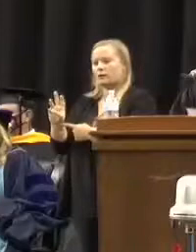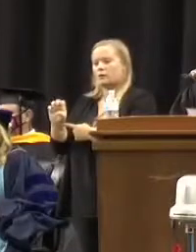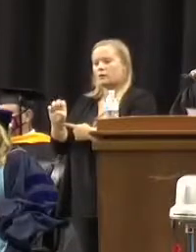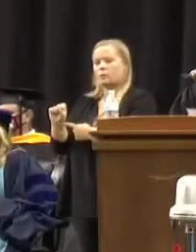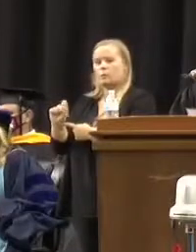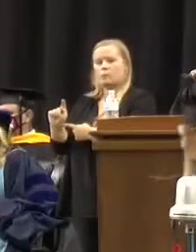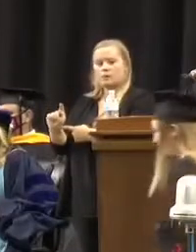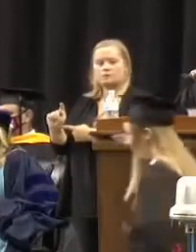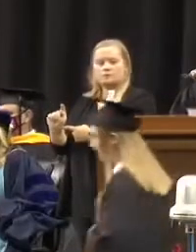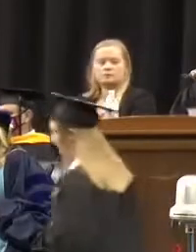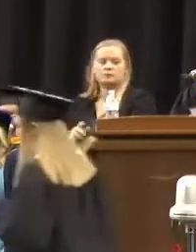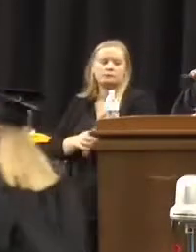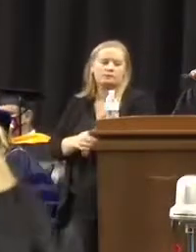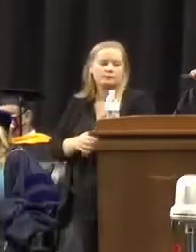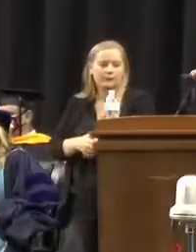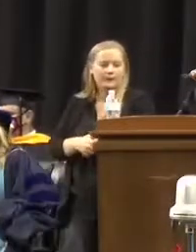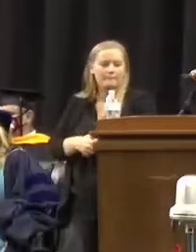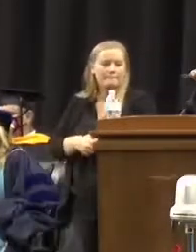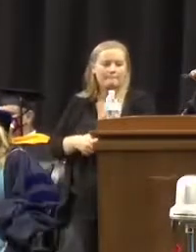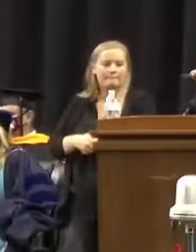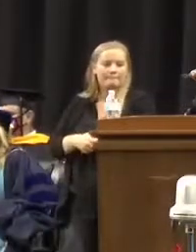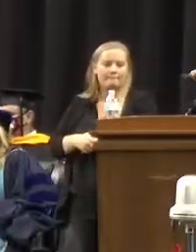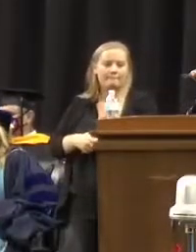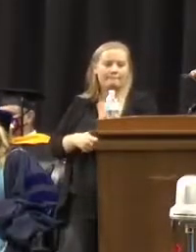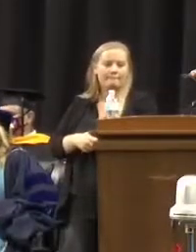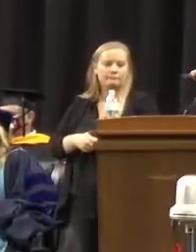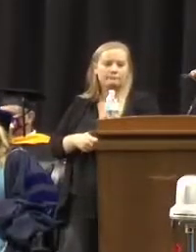Victoria Ray West.